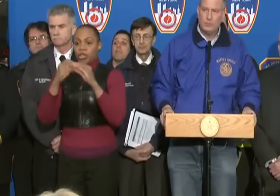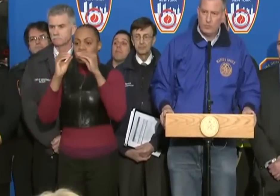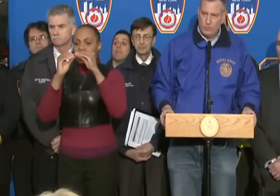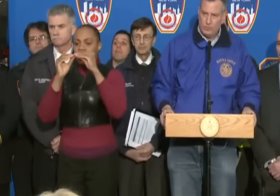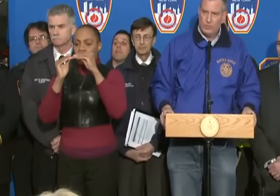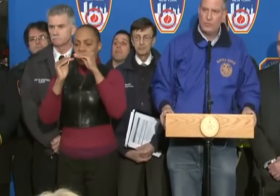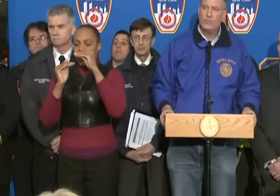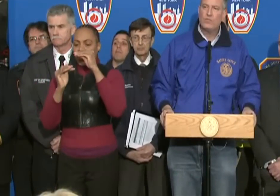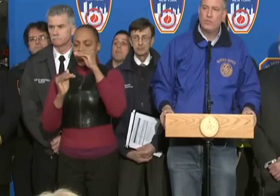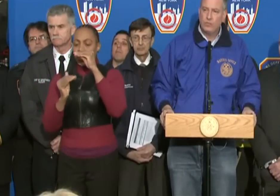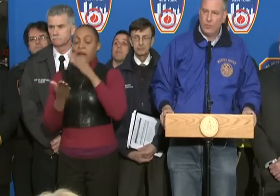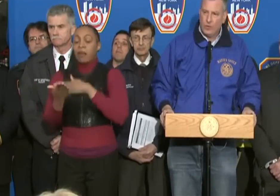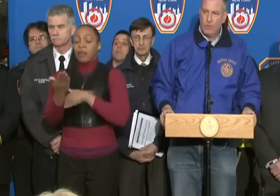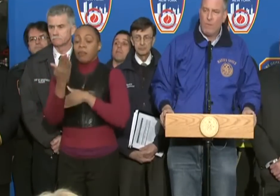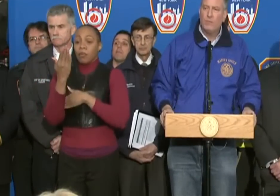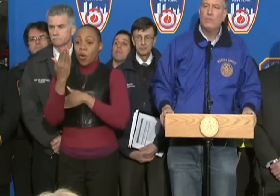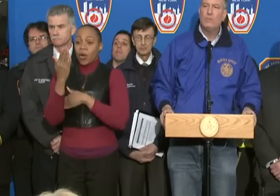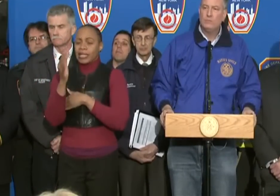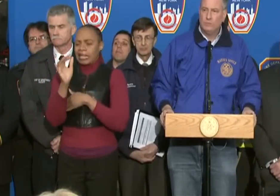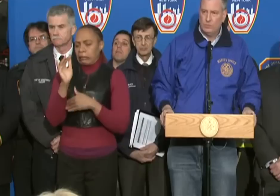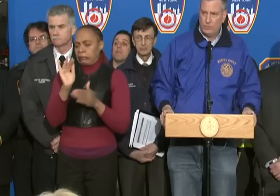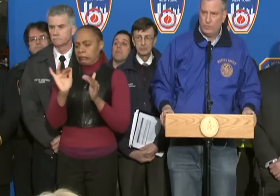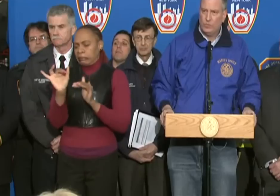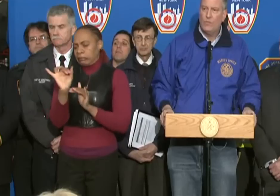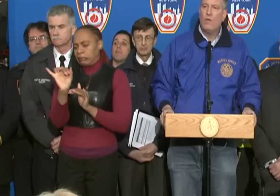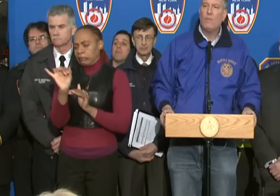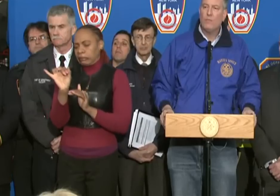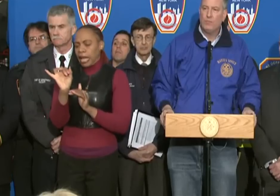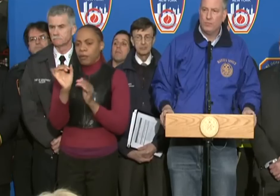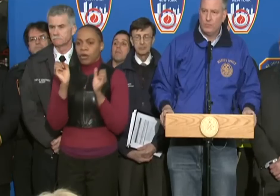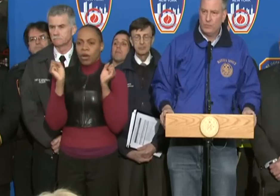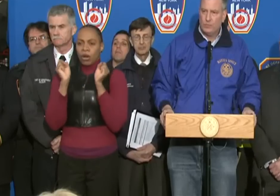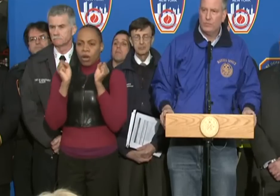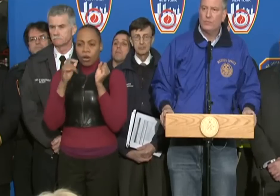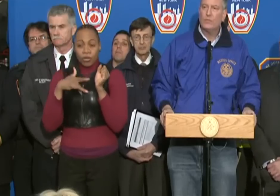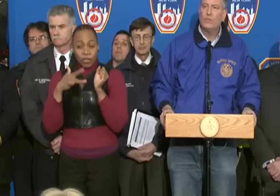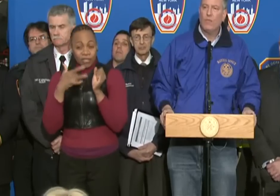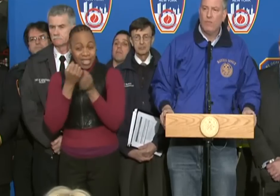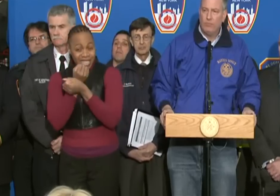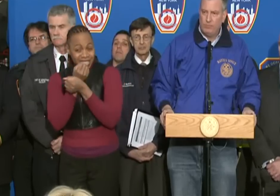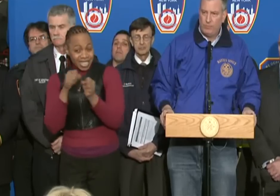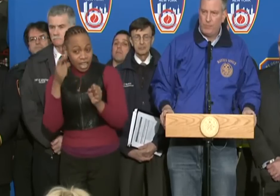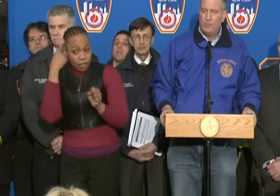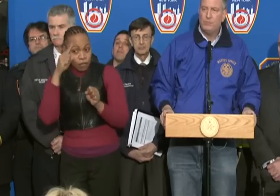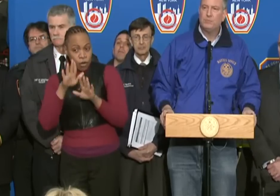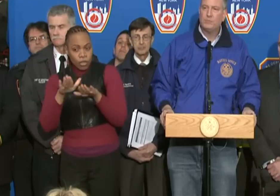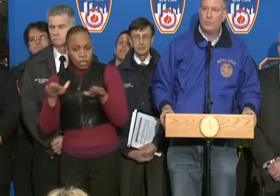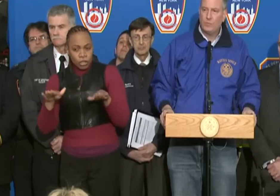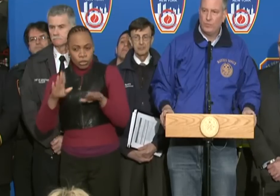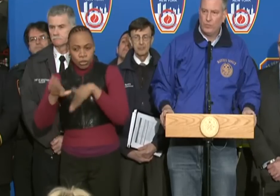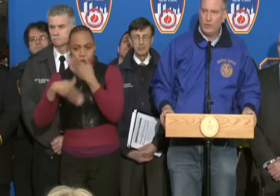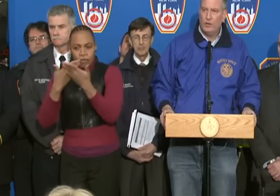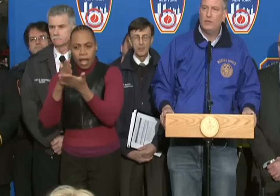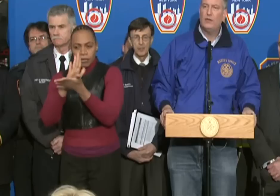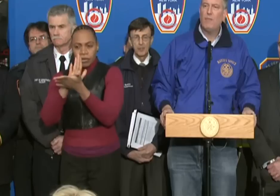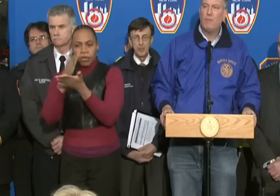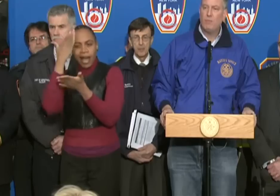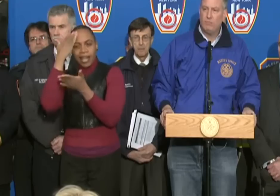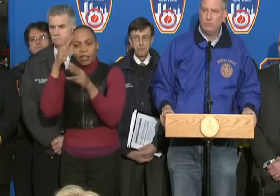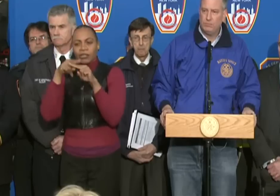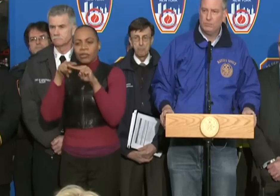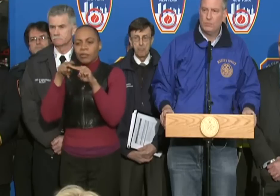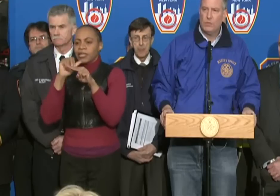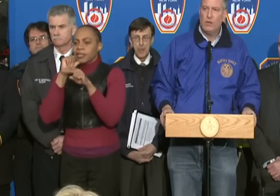This morning, we're virtually at the same level of freezing cold. Do you feel it's safe for the kids to go to school? I know that transportation may not be the